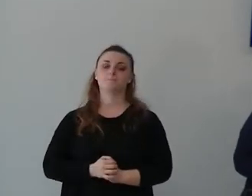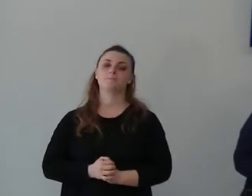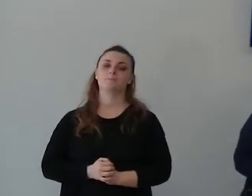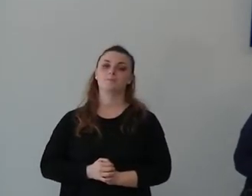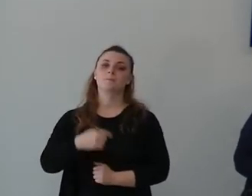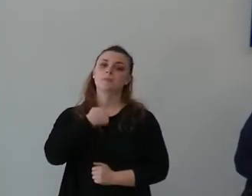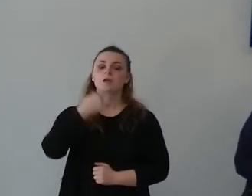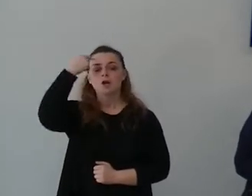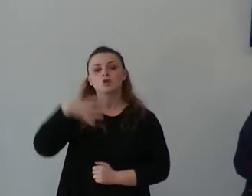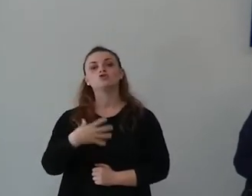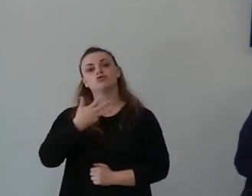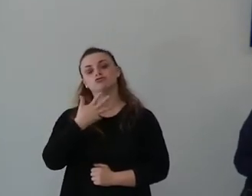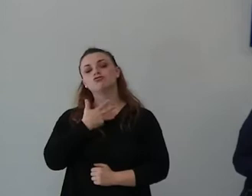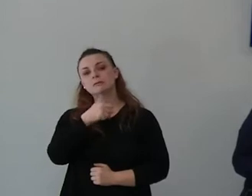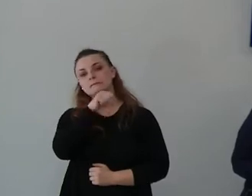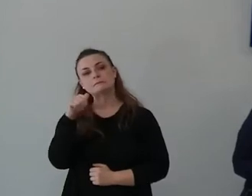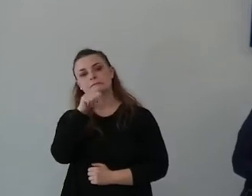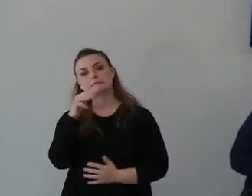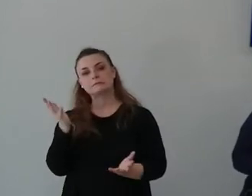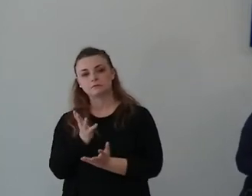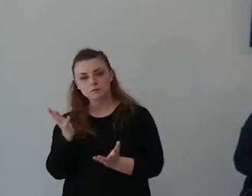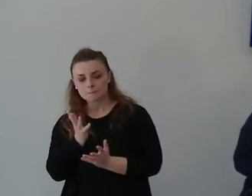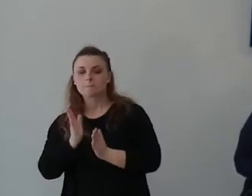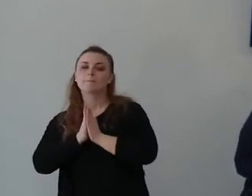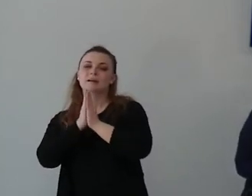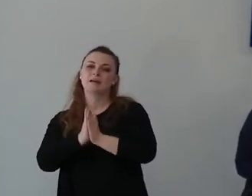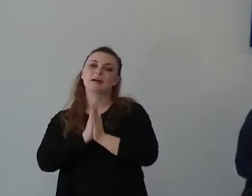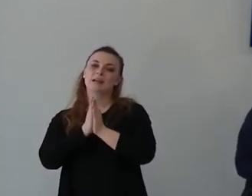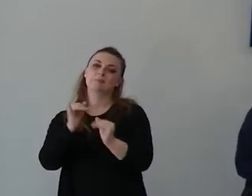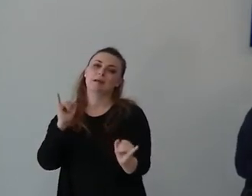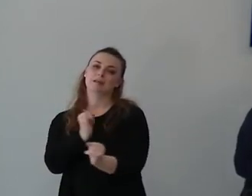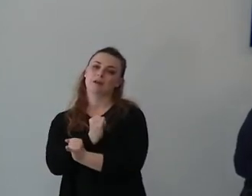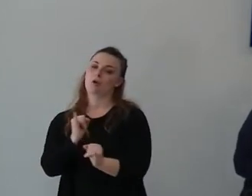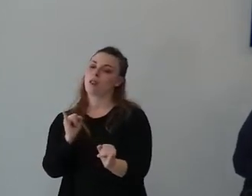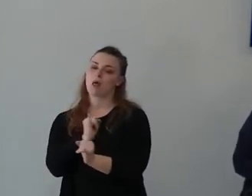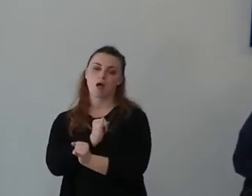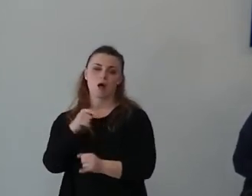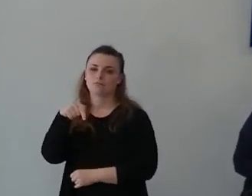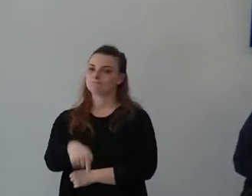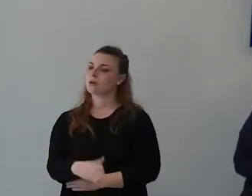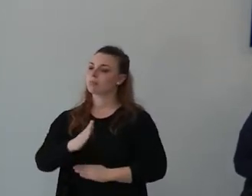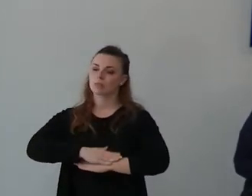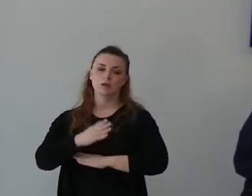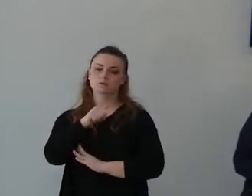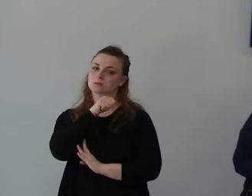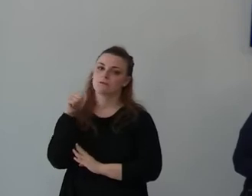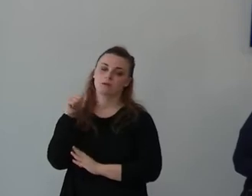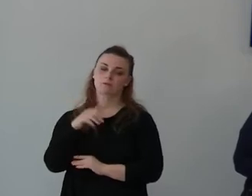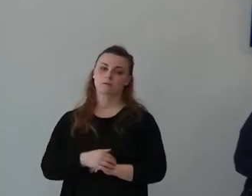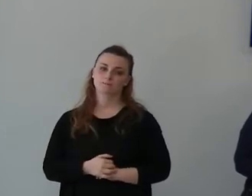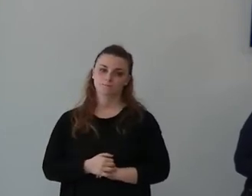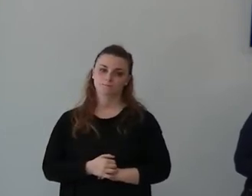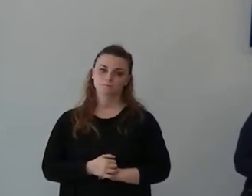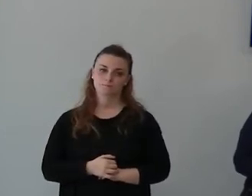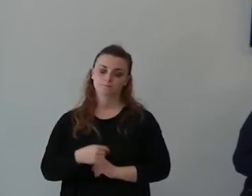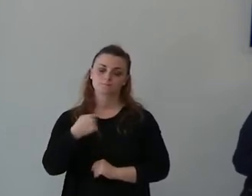Sapevo di aver bisogno di un po' di preghiera extra stamattina. I knew I didn't need to tell her anything besides please pray for me.